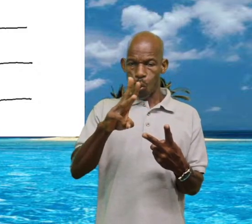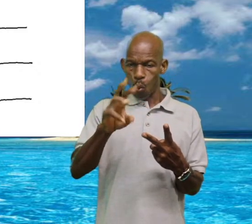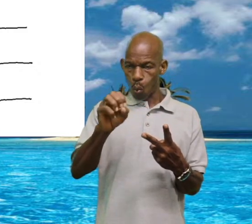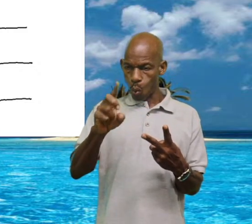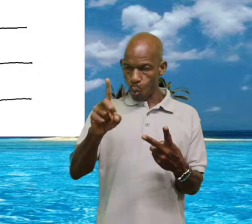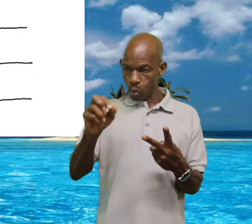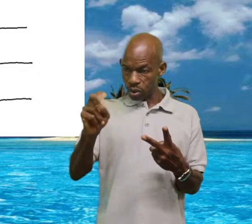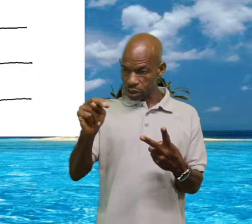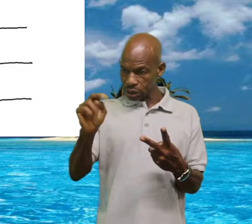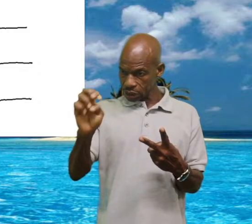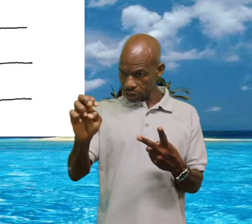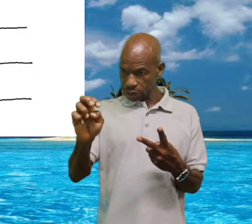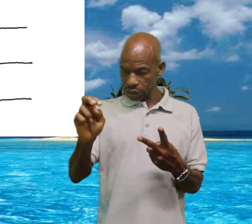plus noun